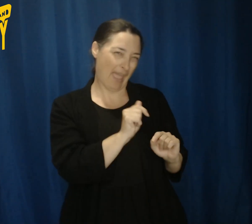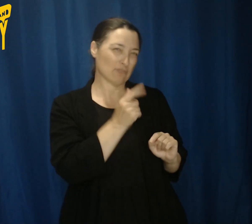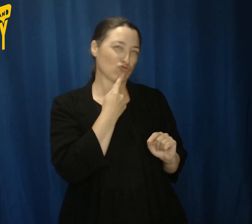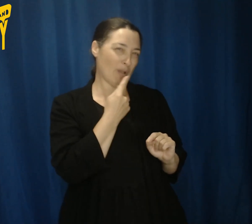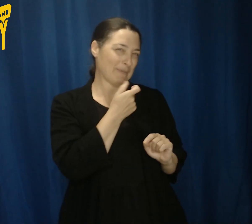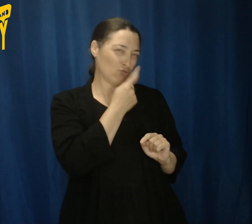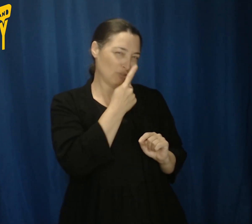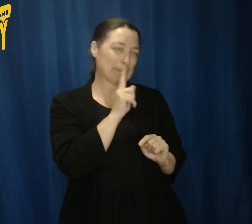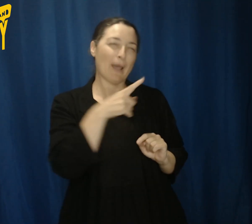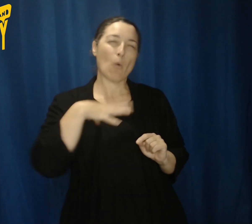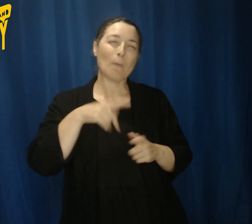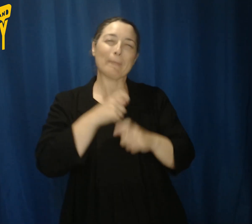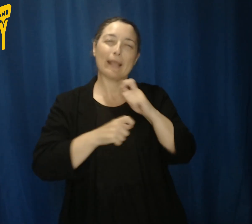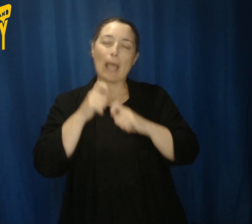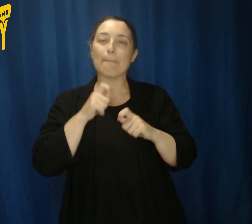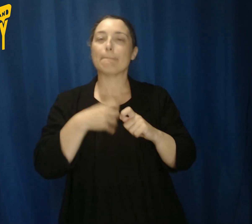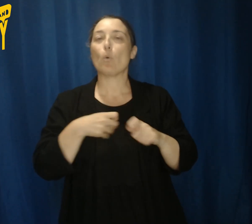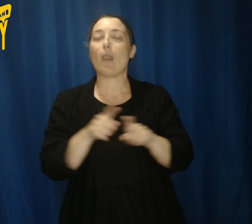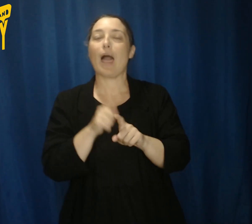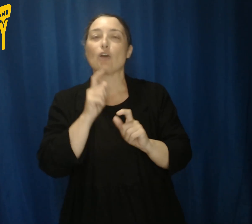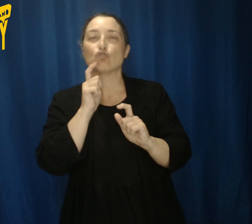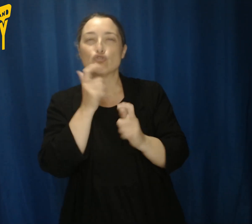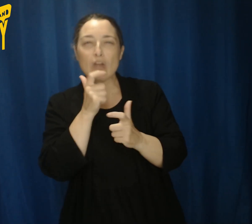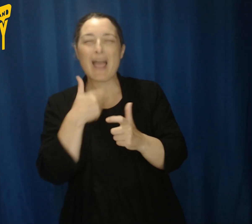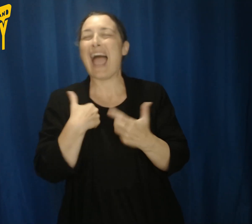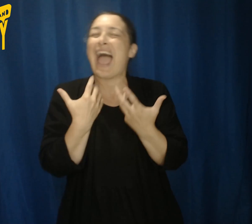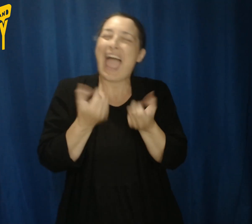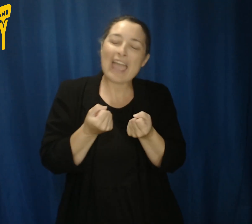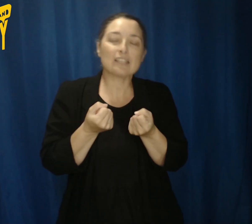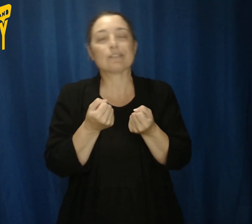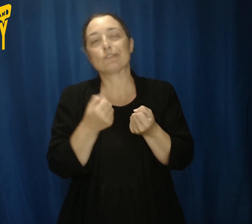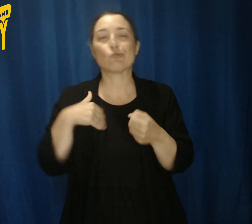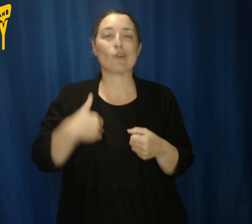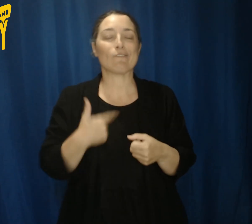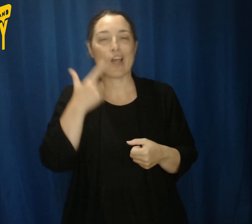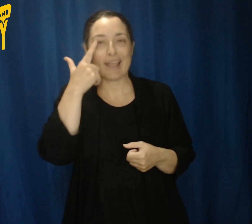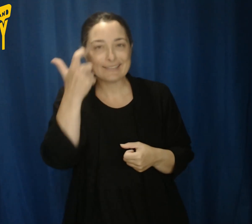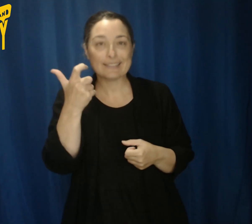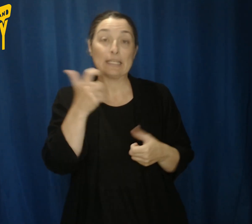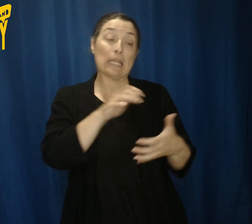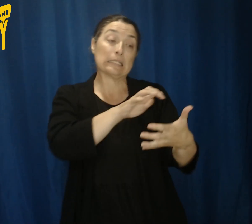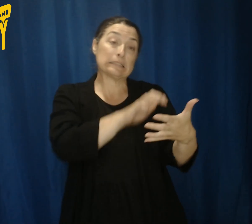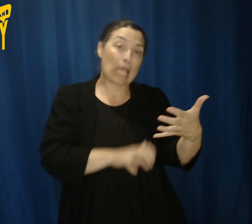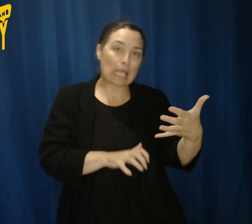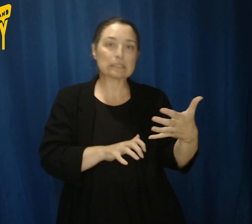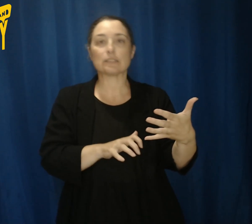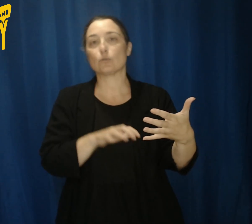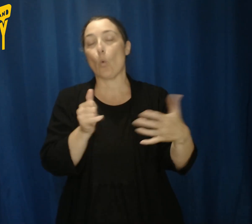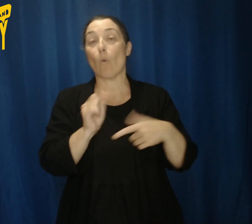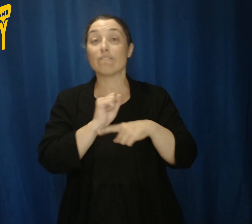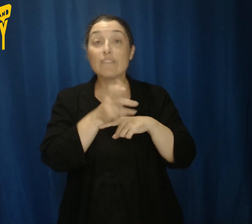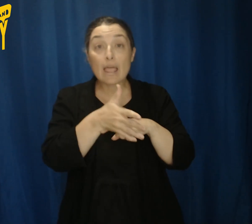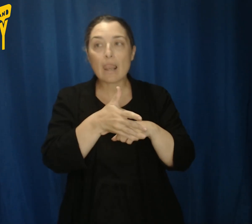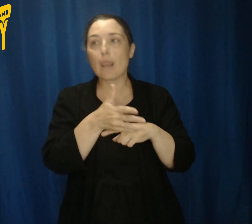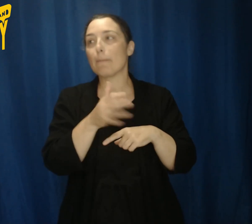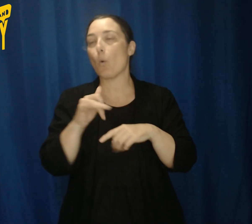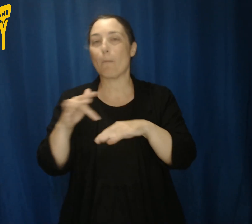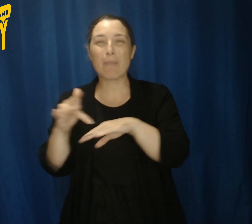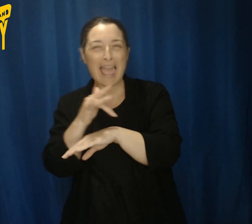into this sort of drama. And a really rough idea whether it was going to be a text or a film script or a play, or I didn't really have much of an